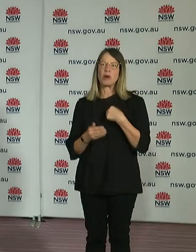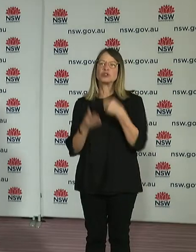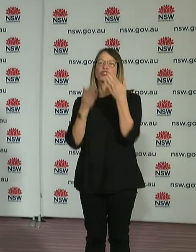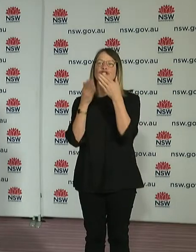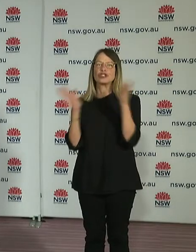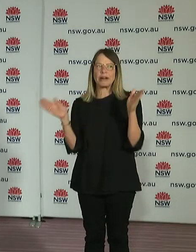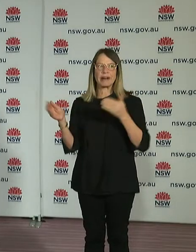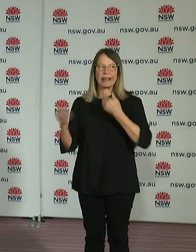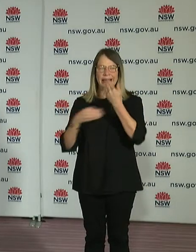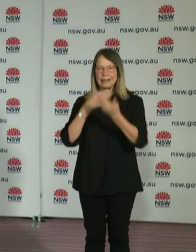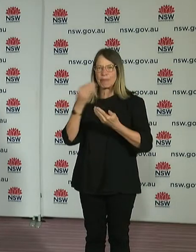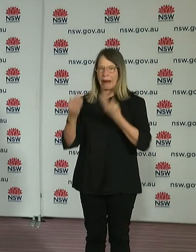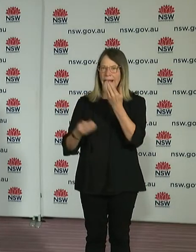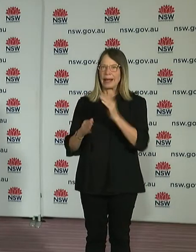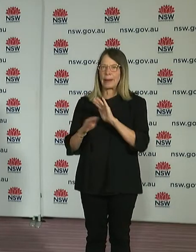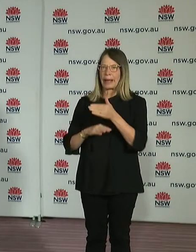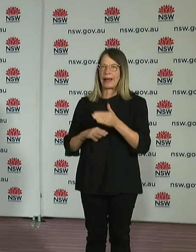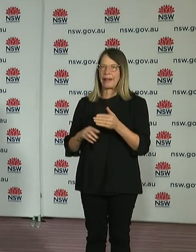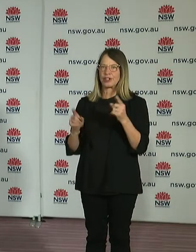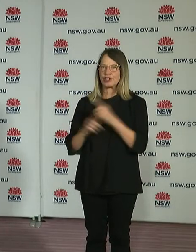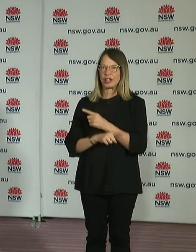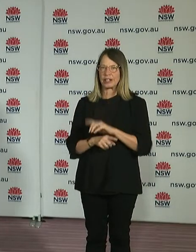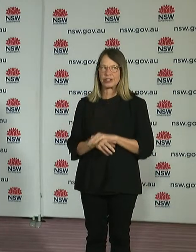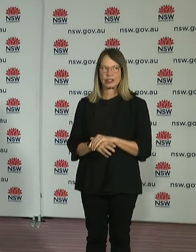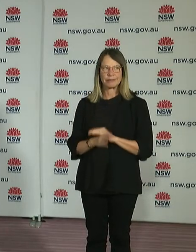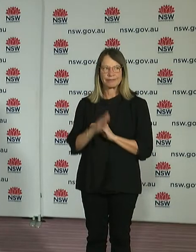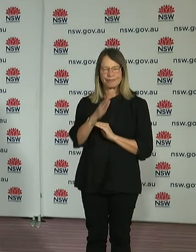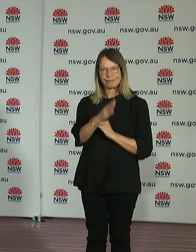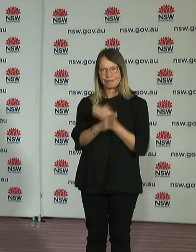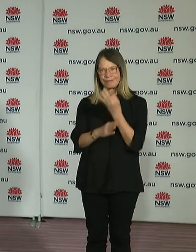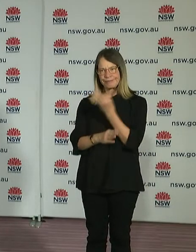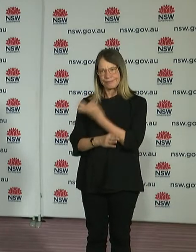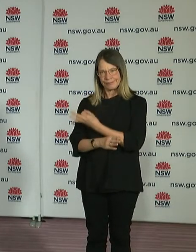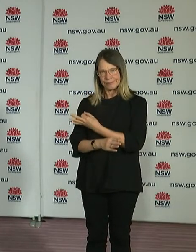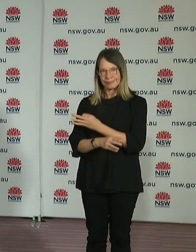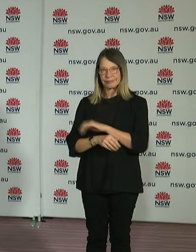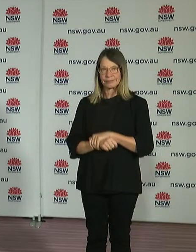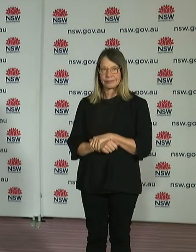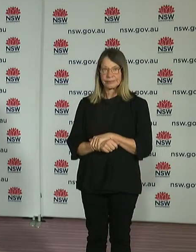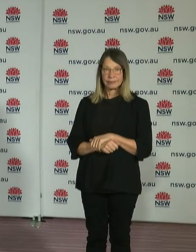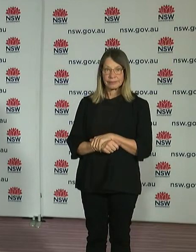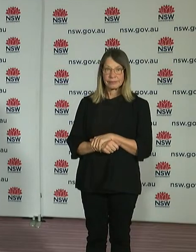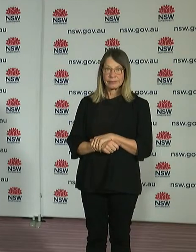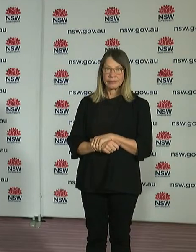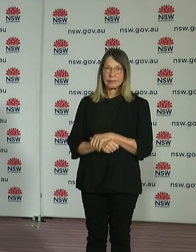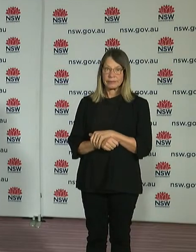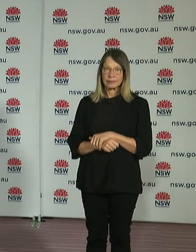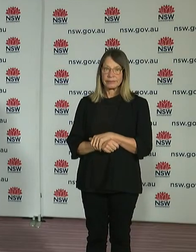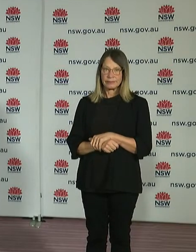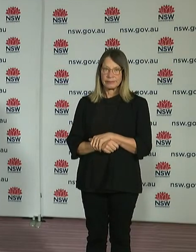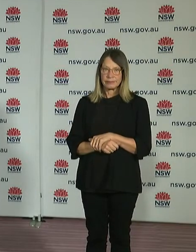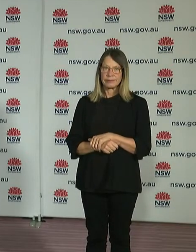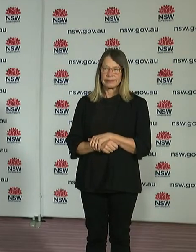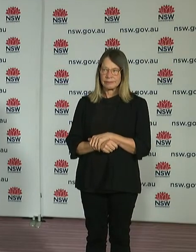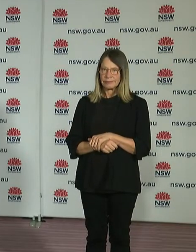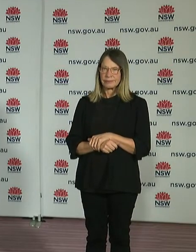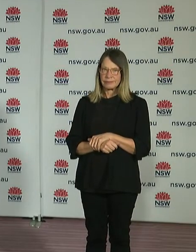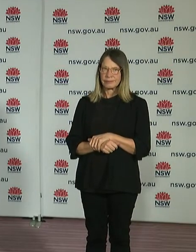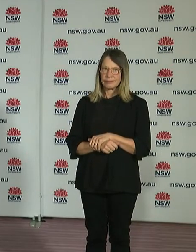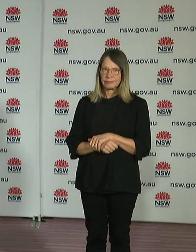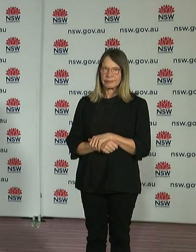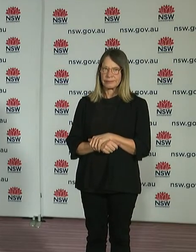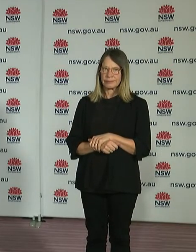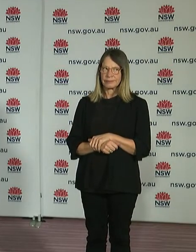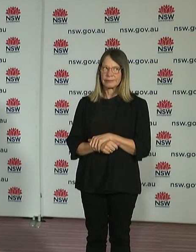your plate, but we're supposedly opening in 10 days' time. And there's a lot of businesses out there who say it's going to be unworkable if all of a sudden all the staff have to go off for 2